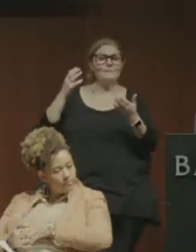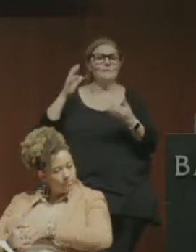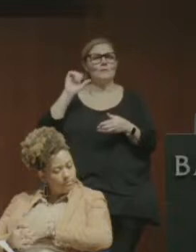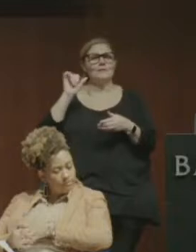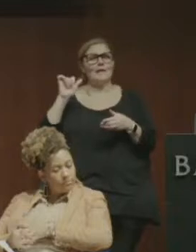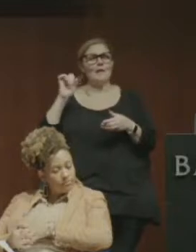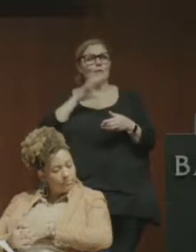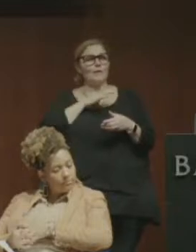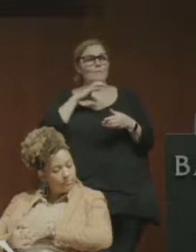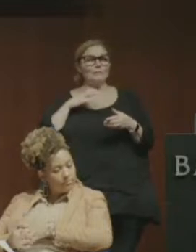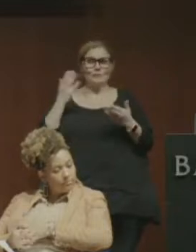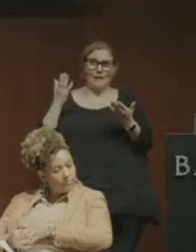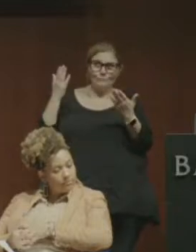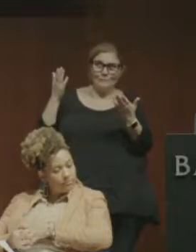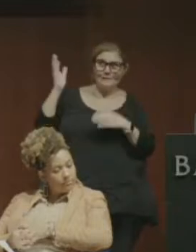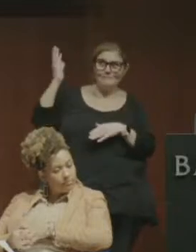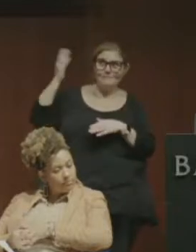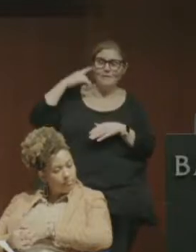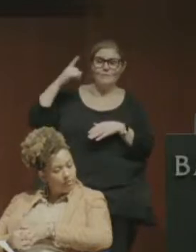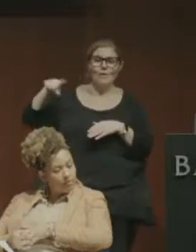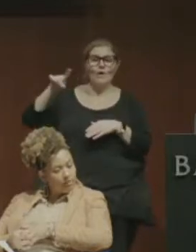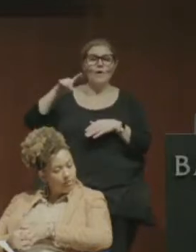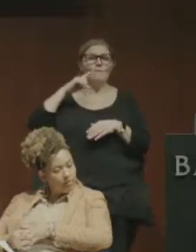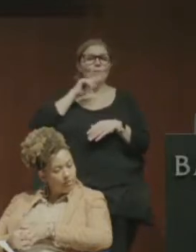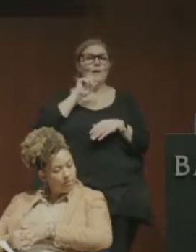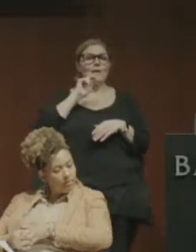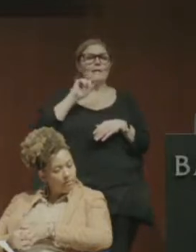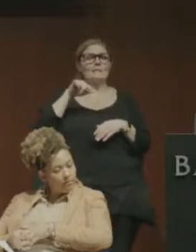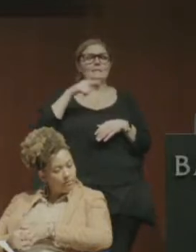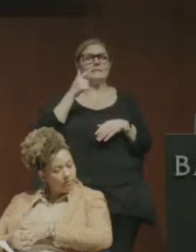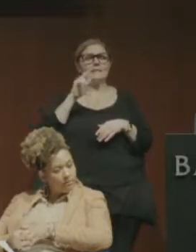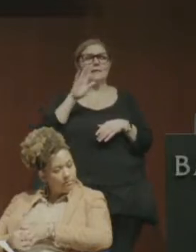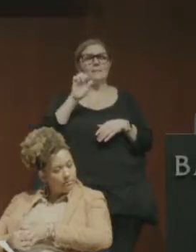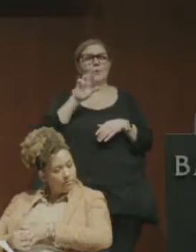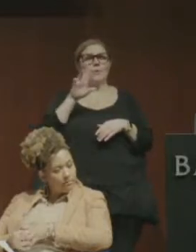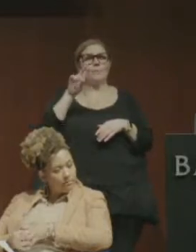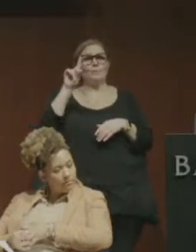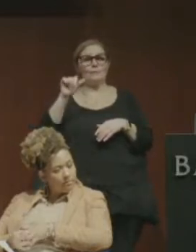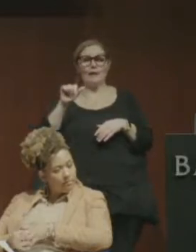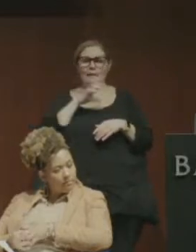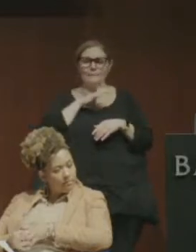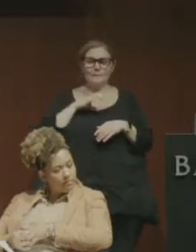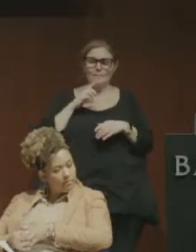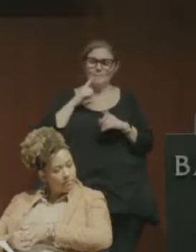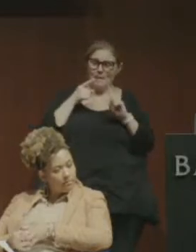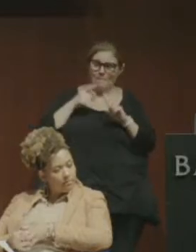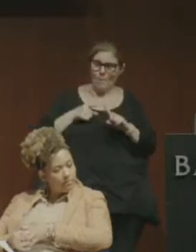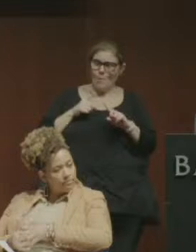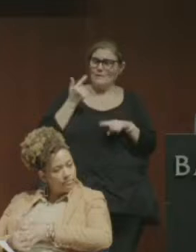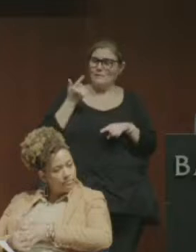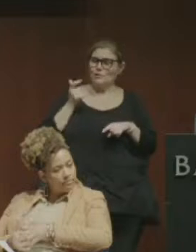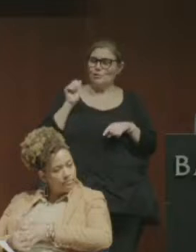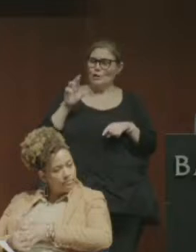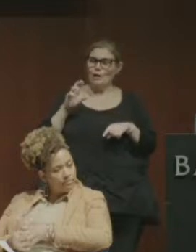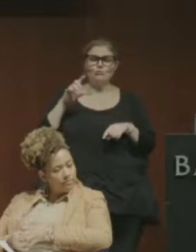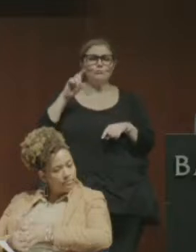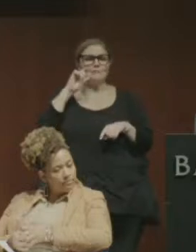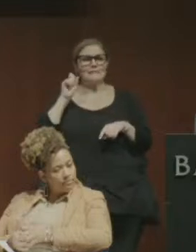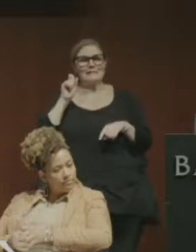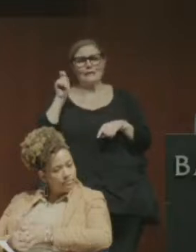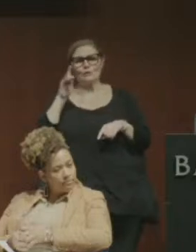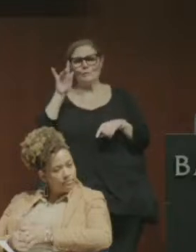CARICOM Commission on behalf of the Antigua and Barbuda Reparations Commission, my points about gender and sexuality